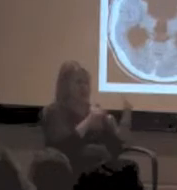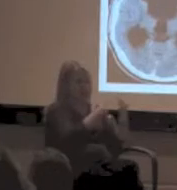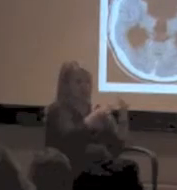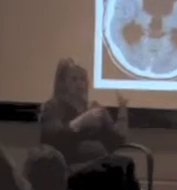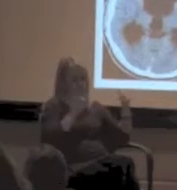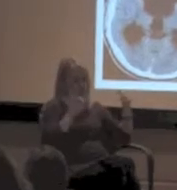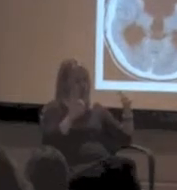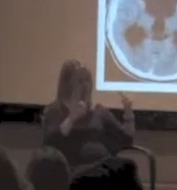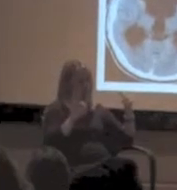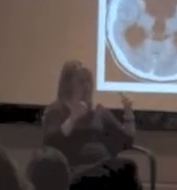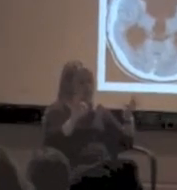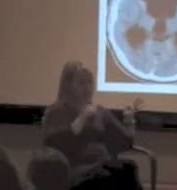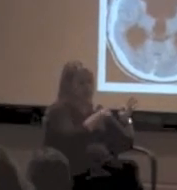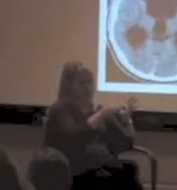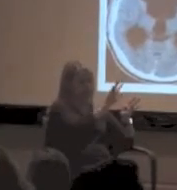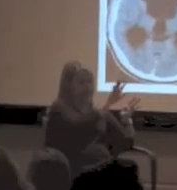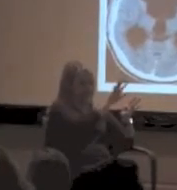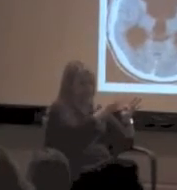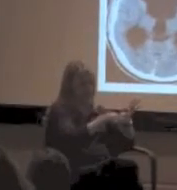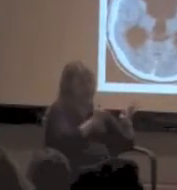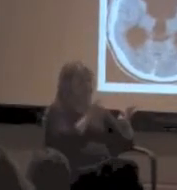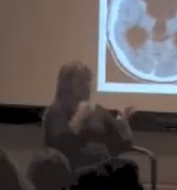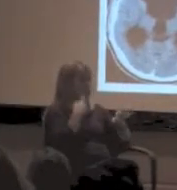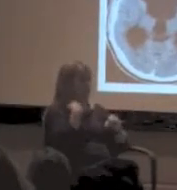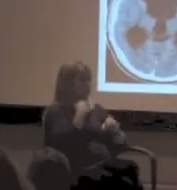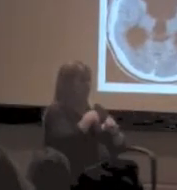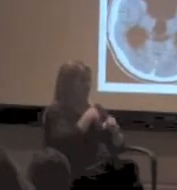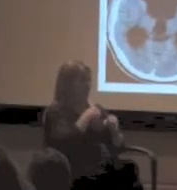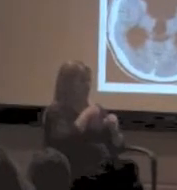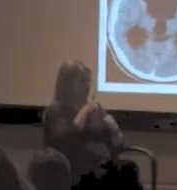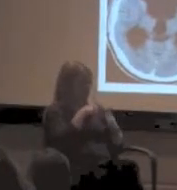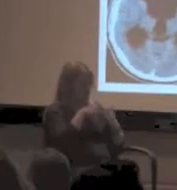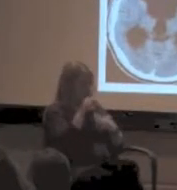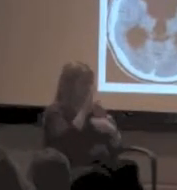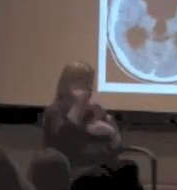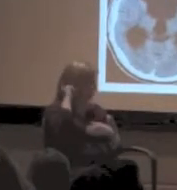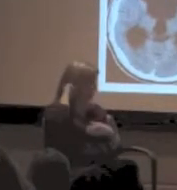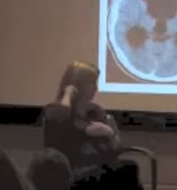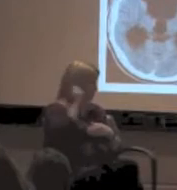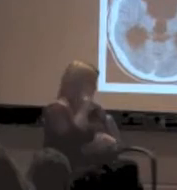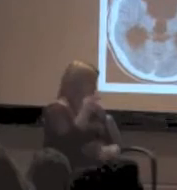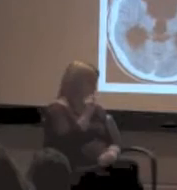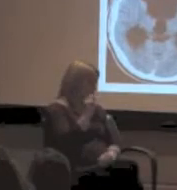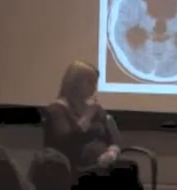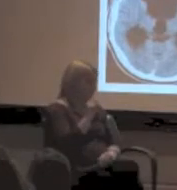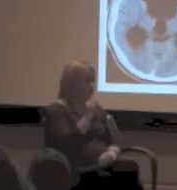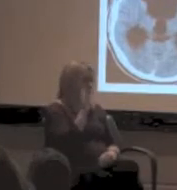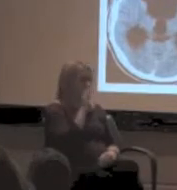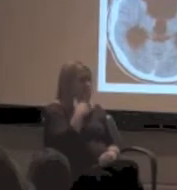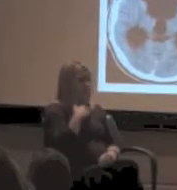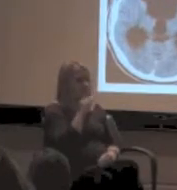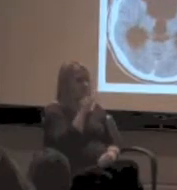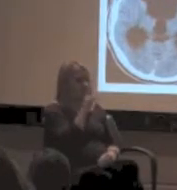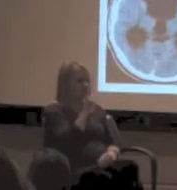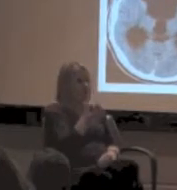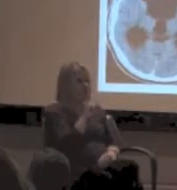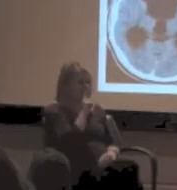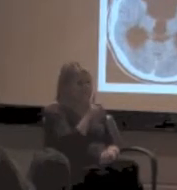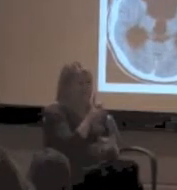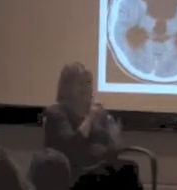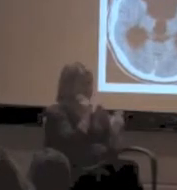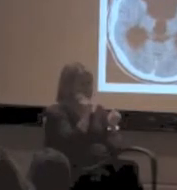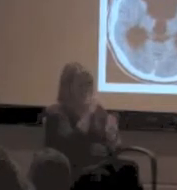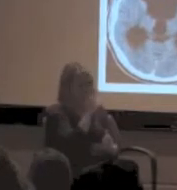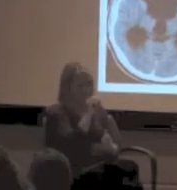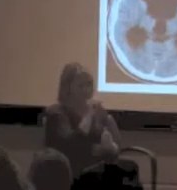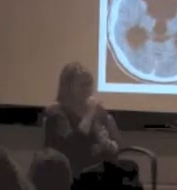5. If we're checking your shunt now, you get a fast MRI. So it's like a CT scan, it only takes 49 seconds